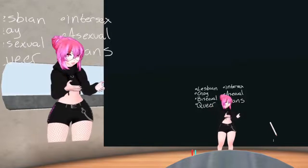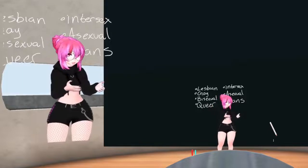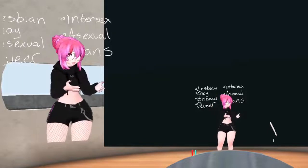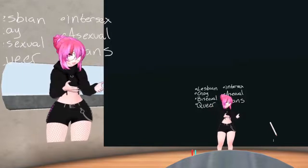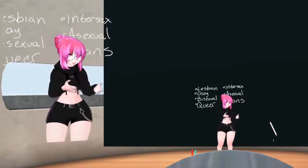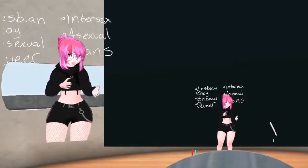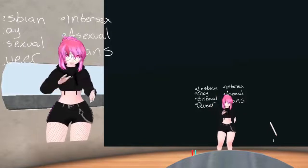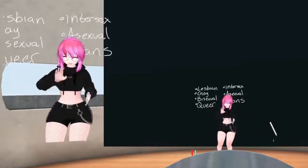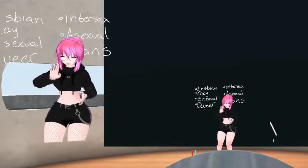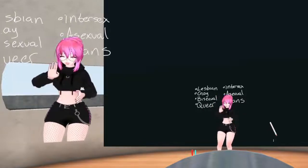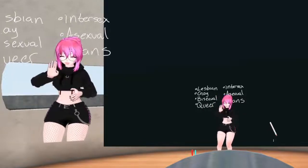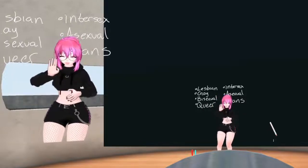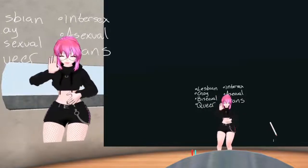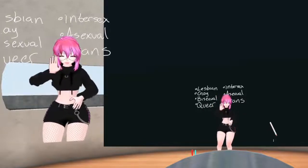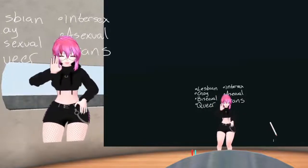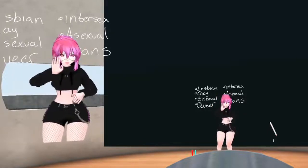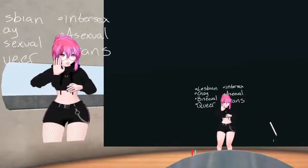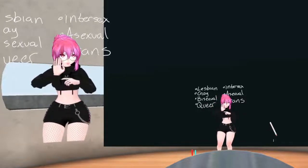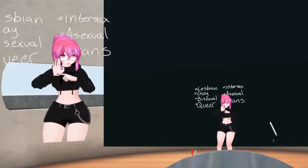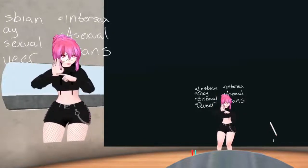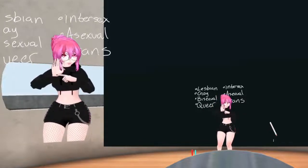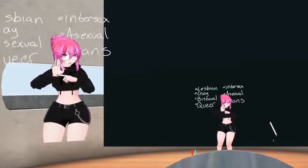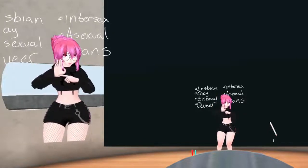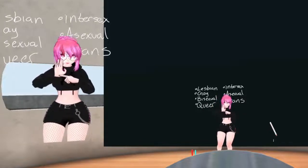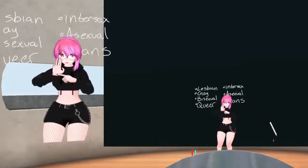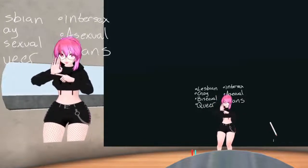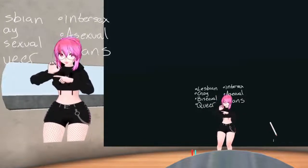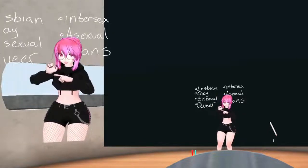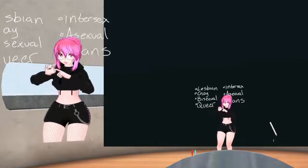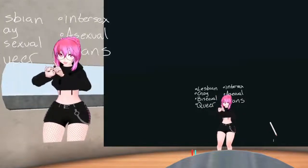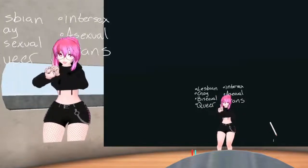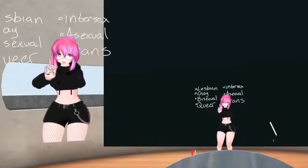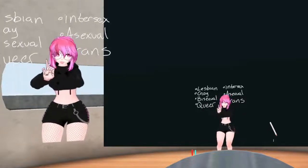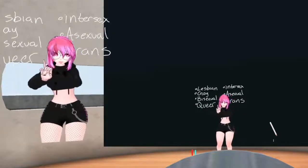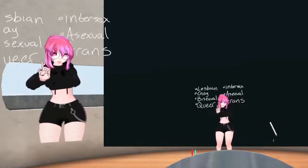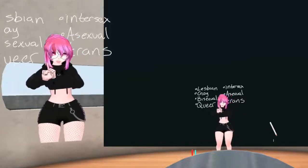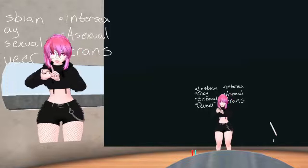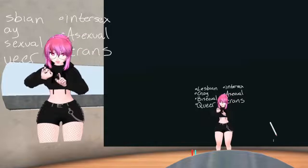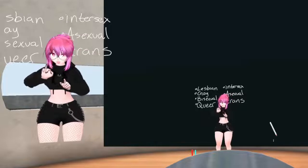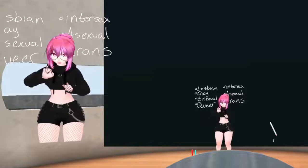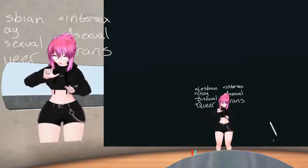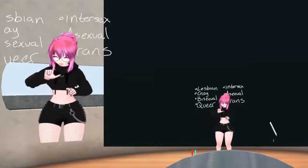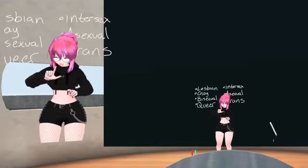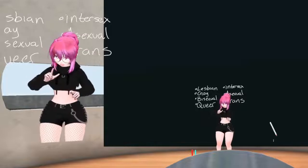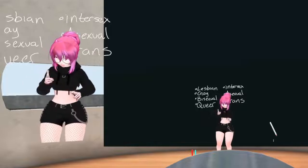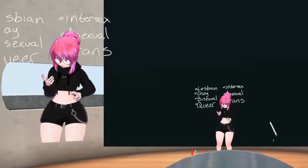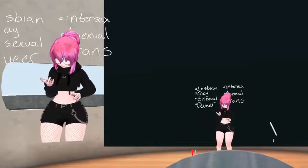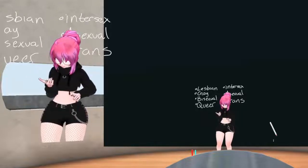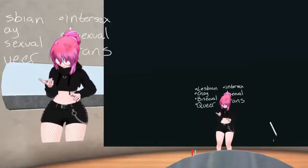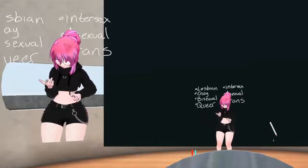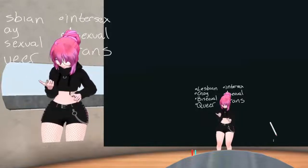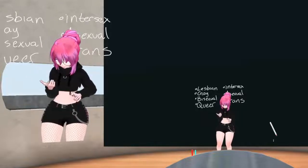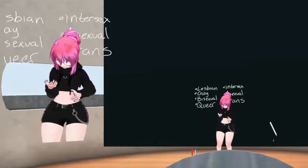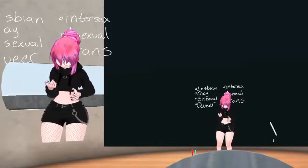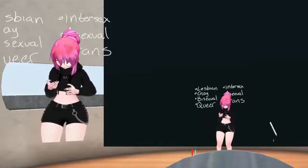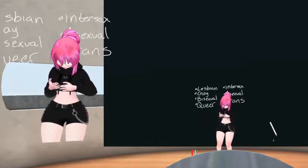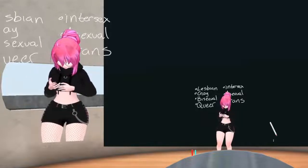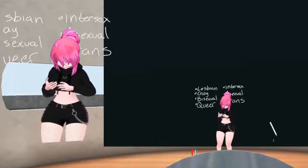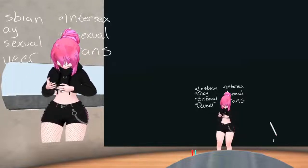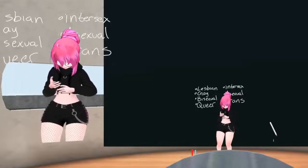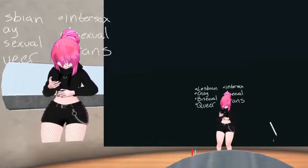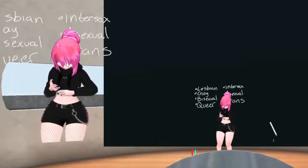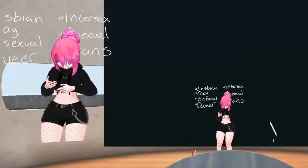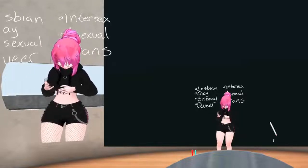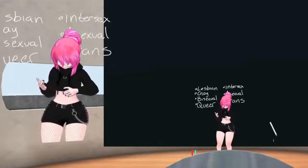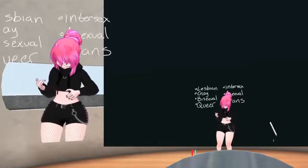for my non-index users, you're just gonna do B, and then either I, or what I liked to do before I